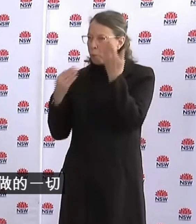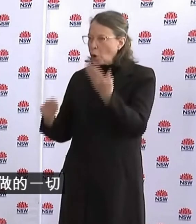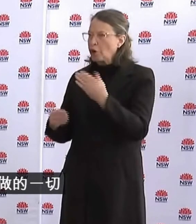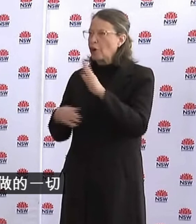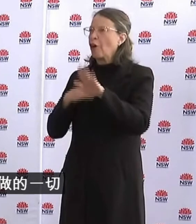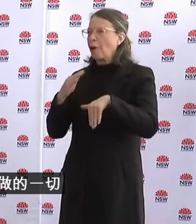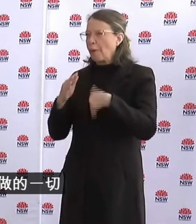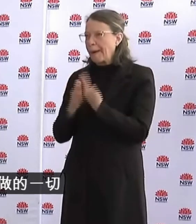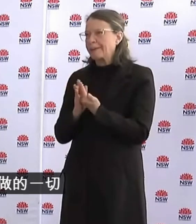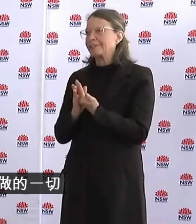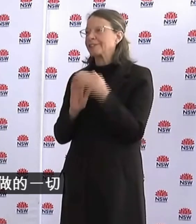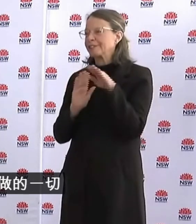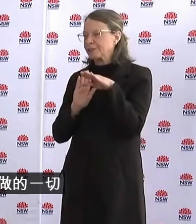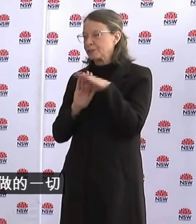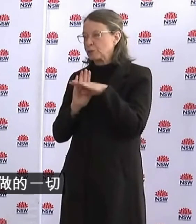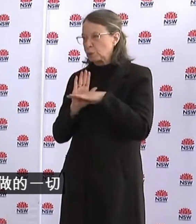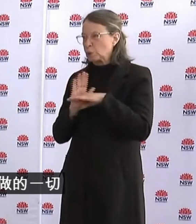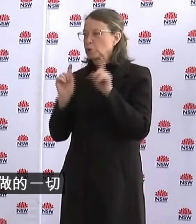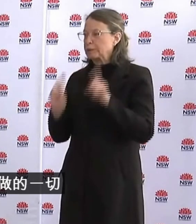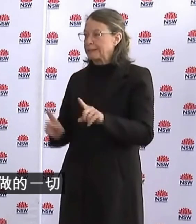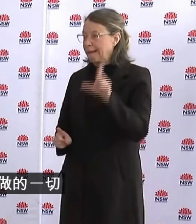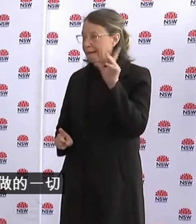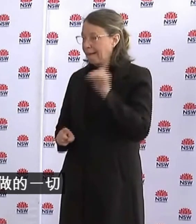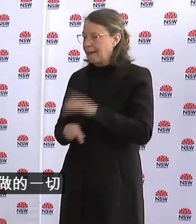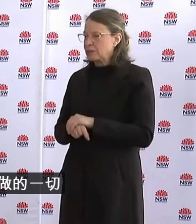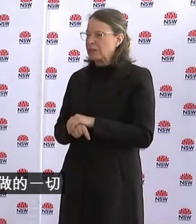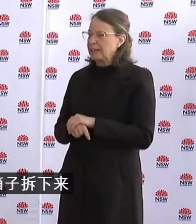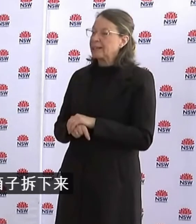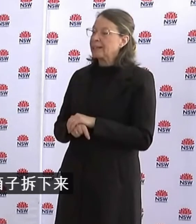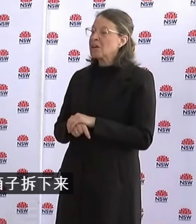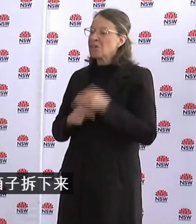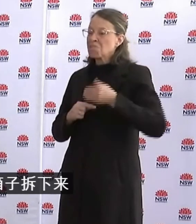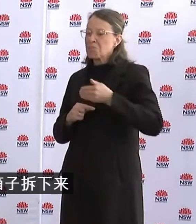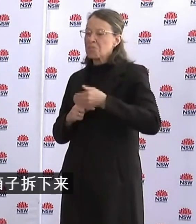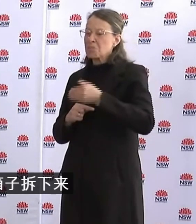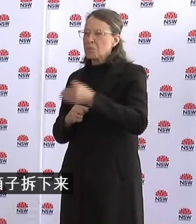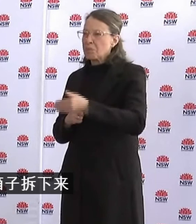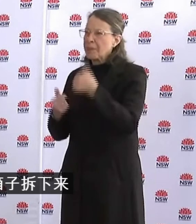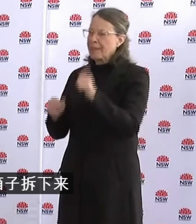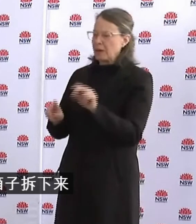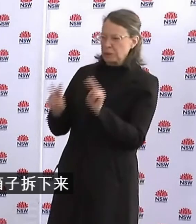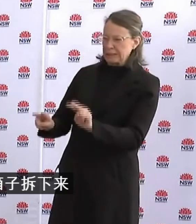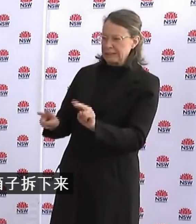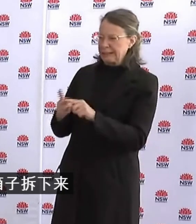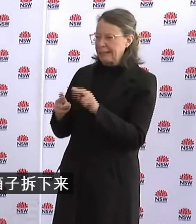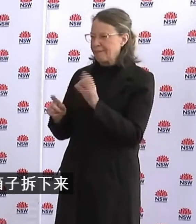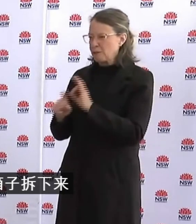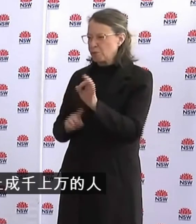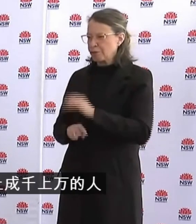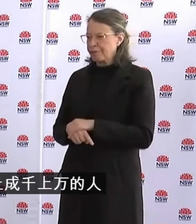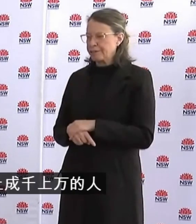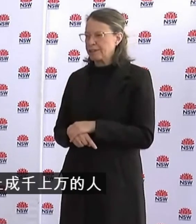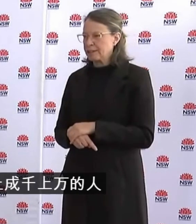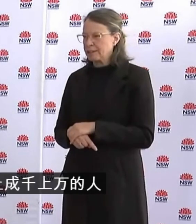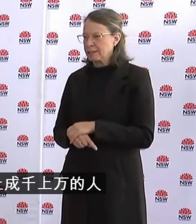until... Well, no, but what the previous settings have done are prevent thousands and thousands... They were brought in to bring cases down.